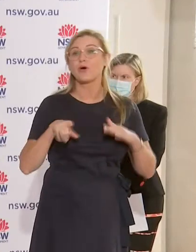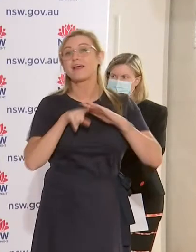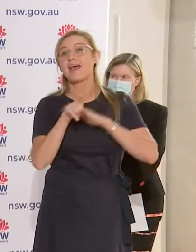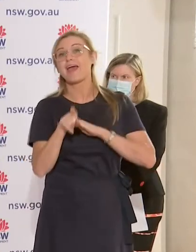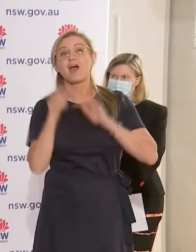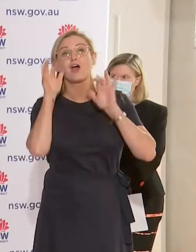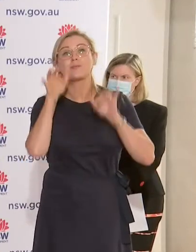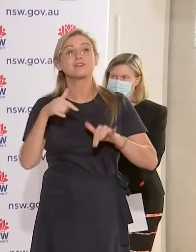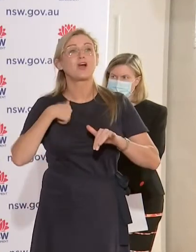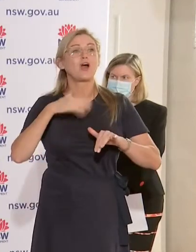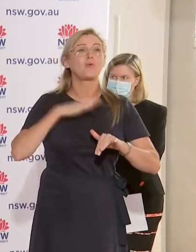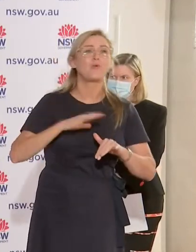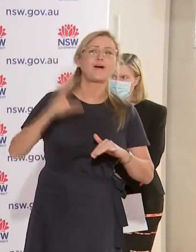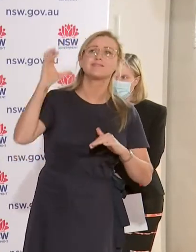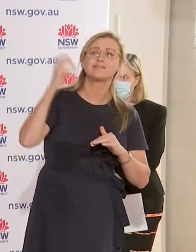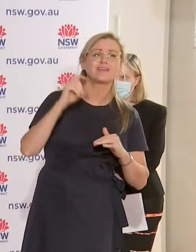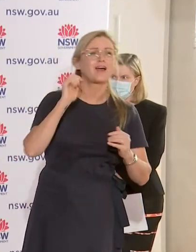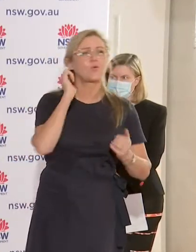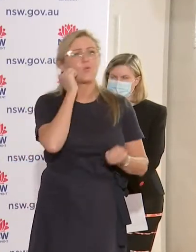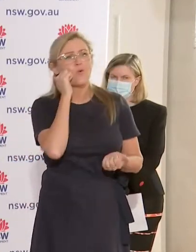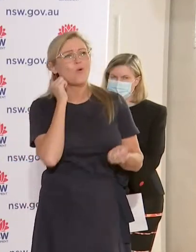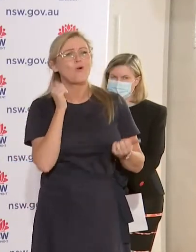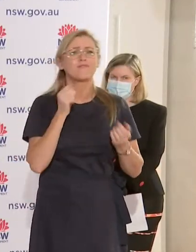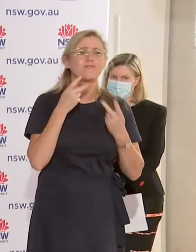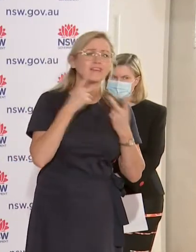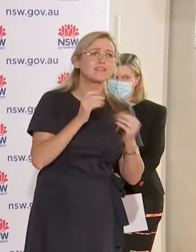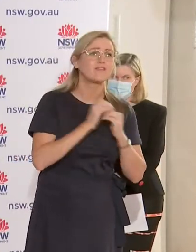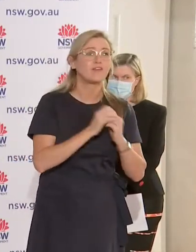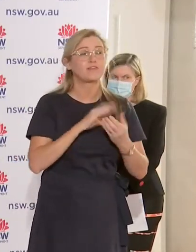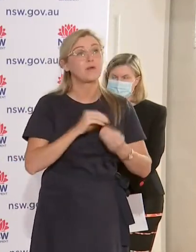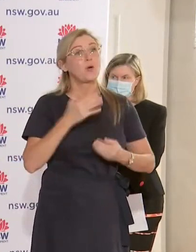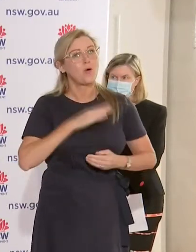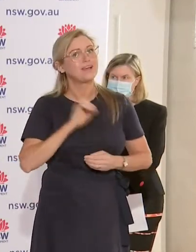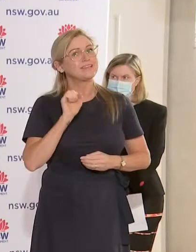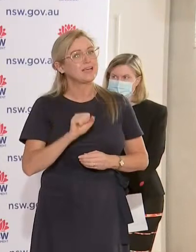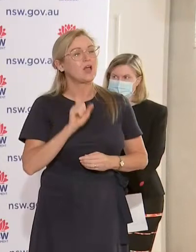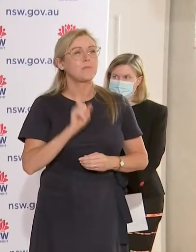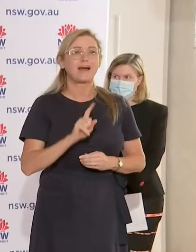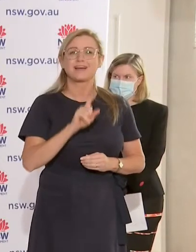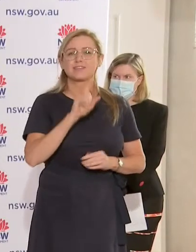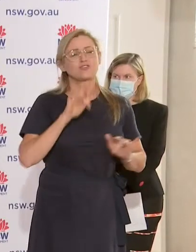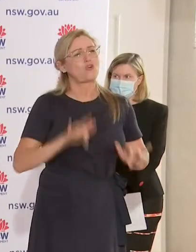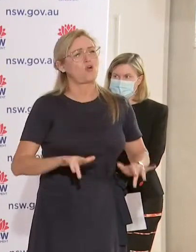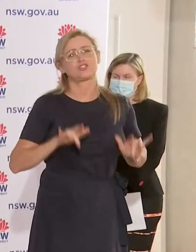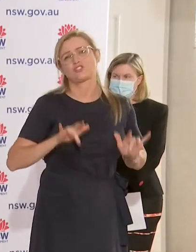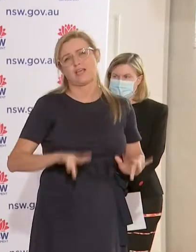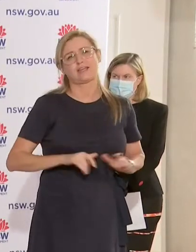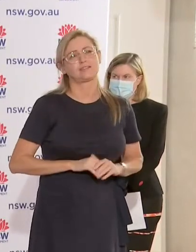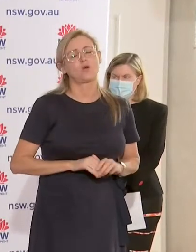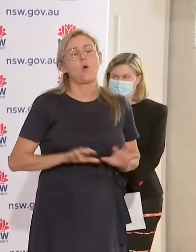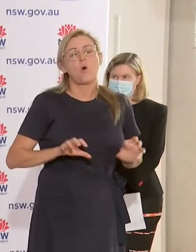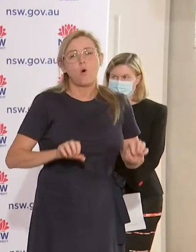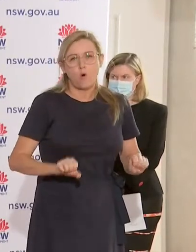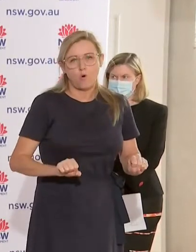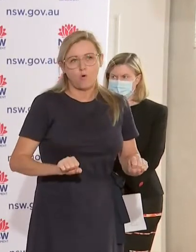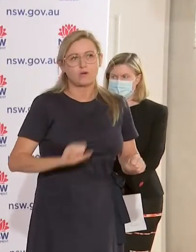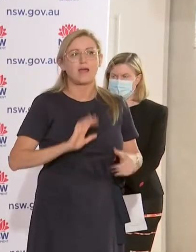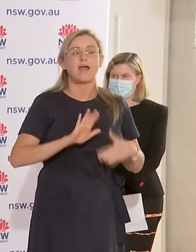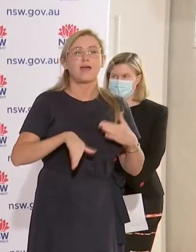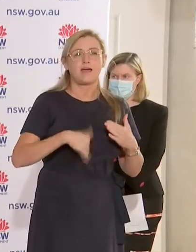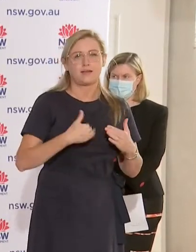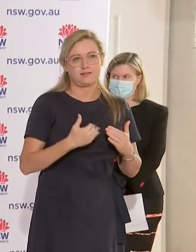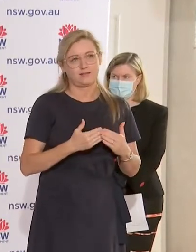and then, we have to take a very safe and cautious approach so that we don't risk any